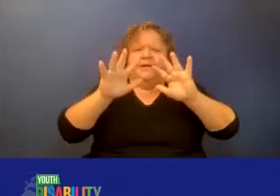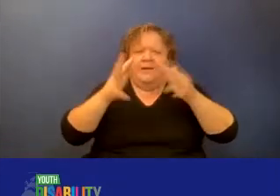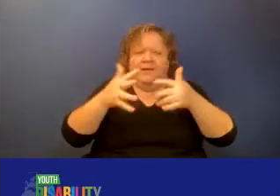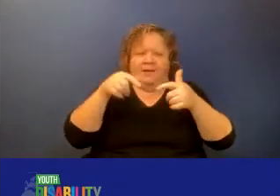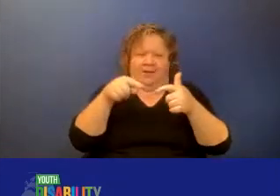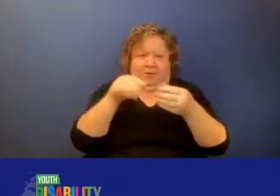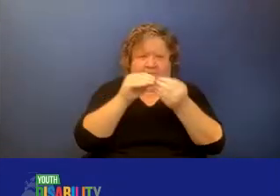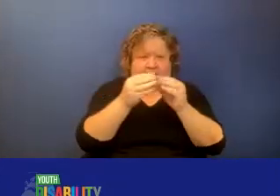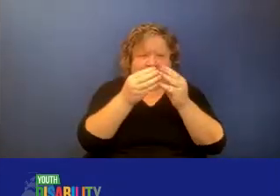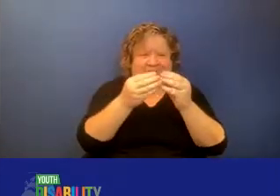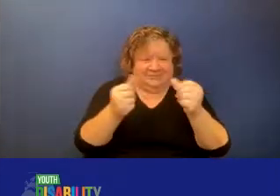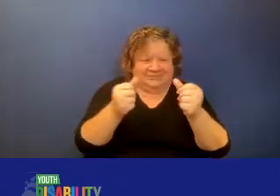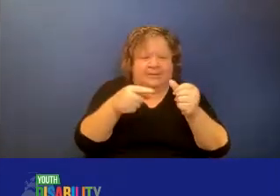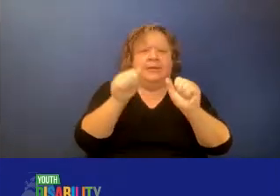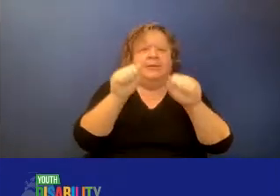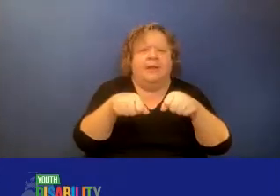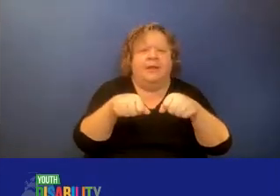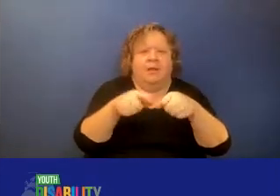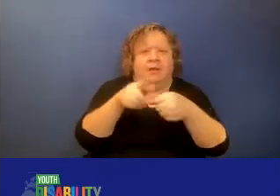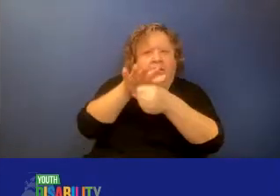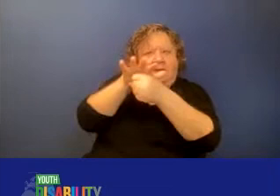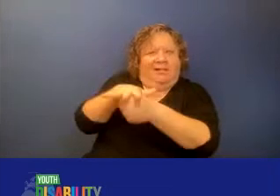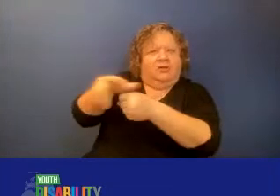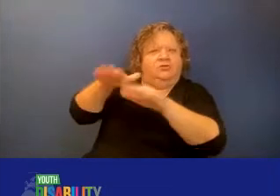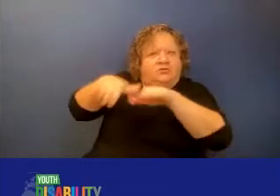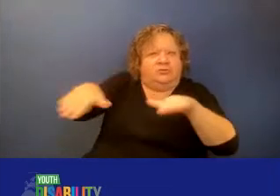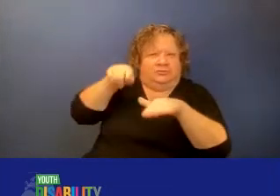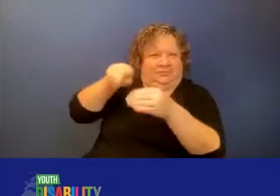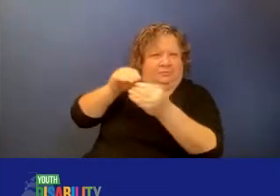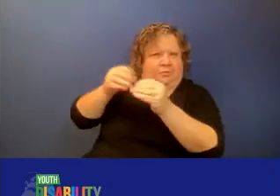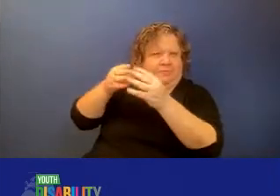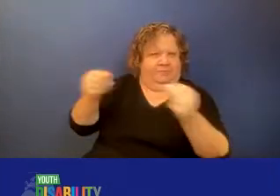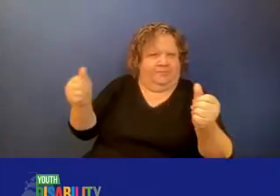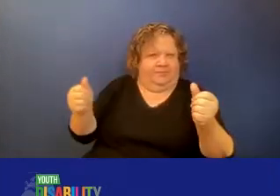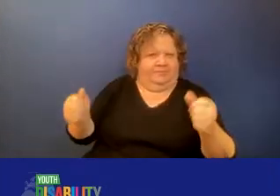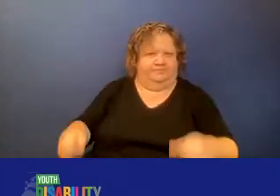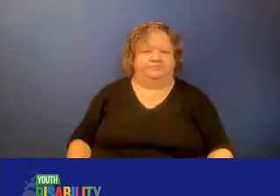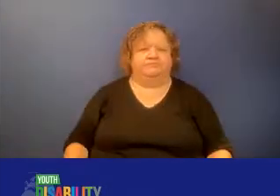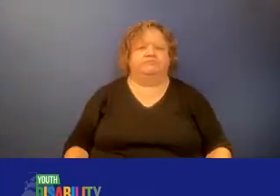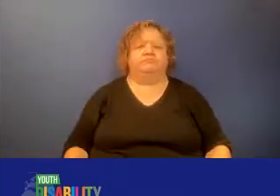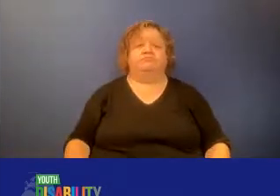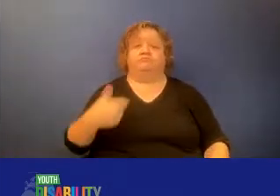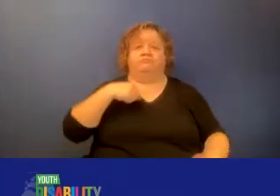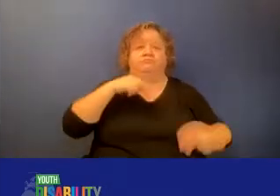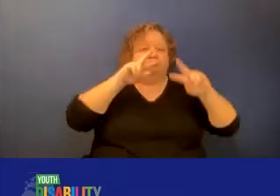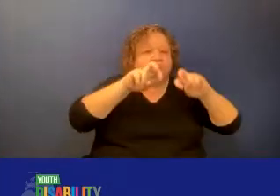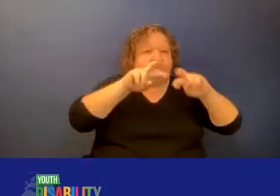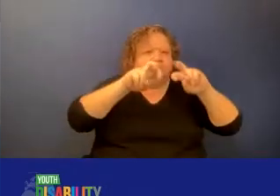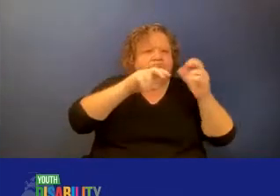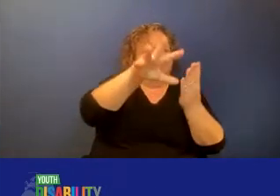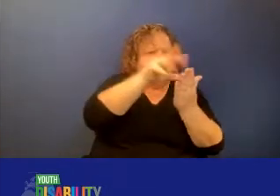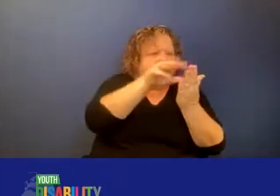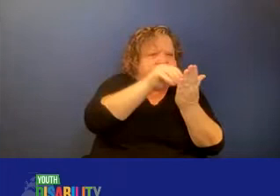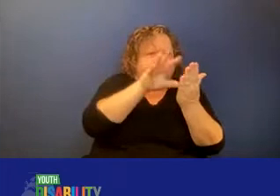has collected evidence on effective and ineffective approaches to address stigma and discrimination against persons